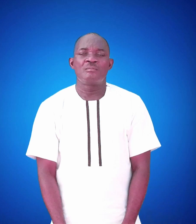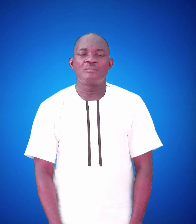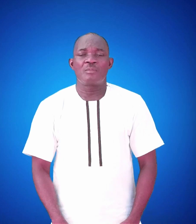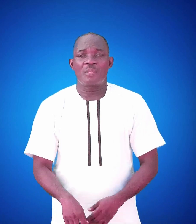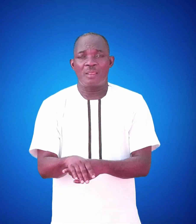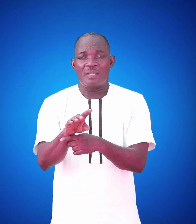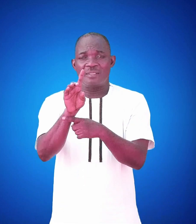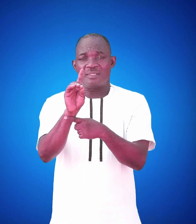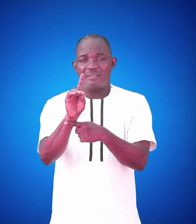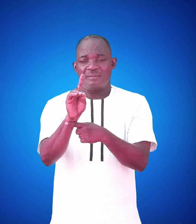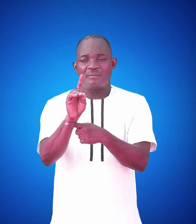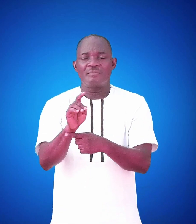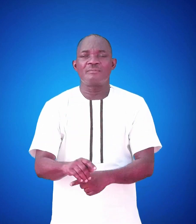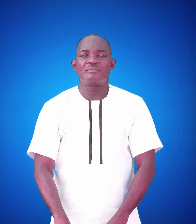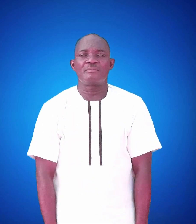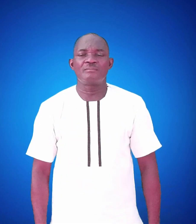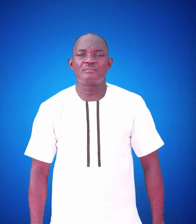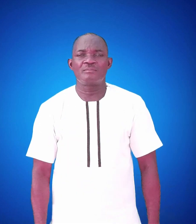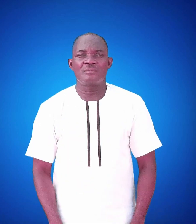D.